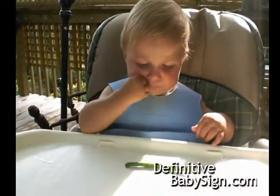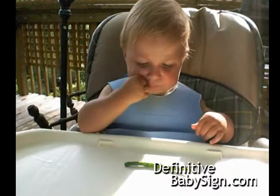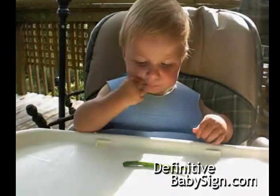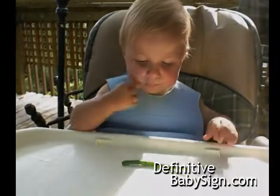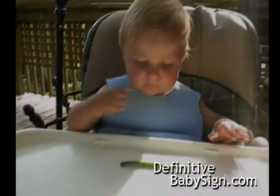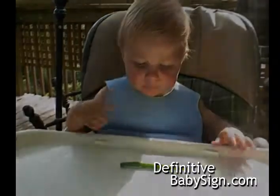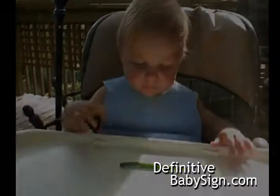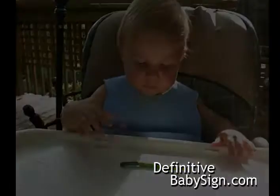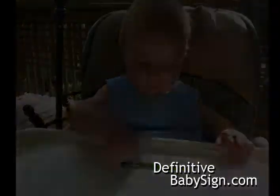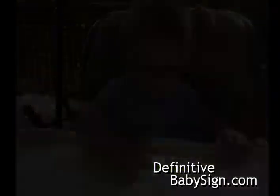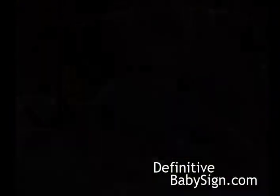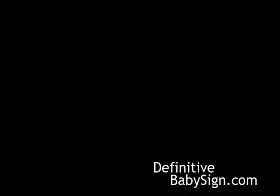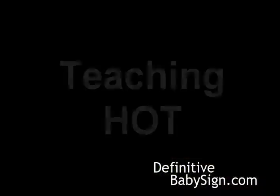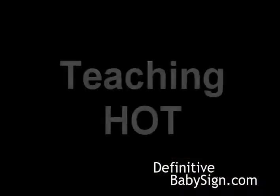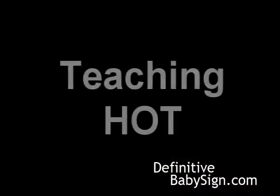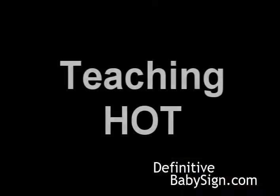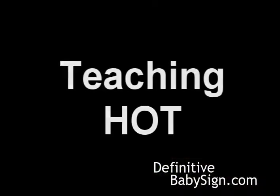That's right.